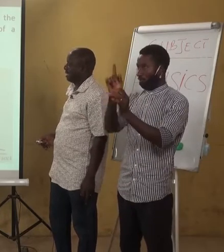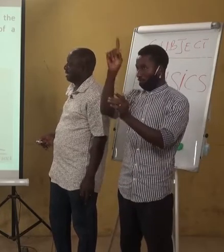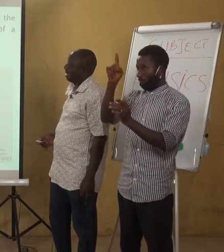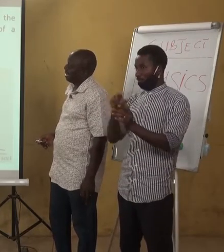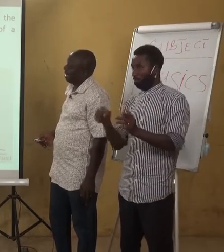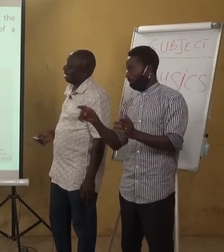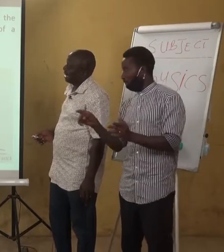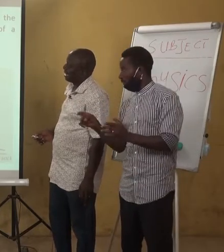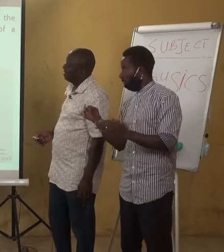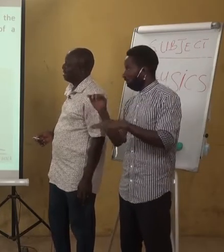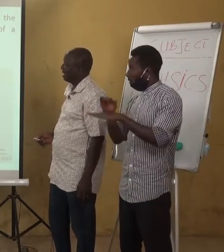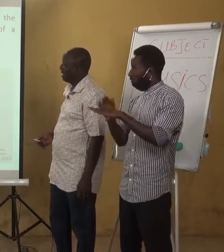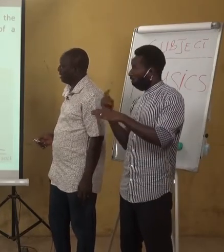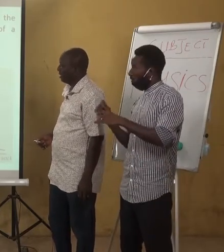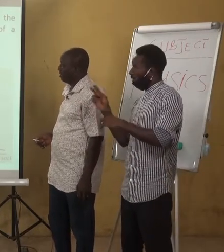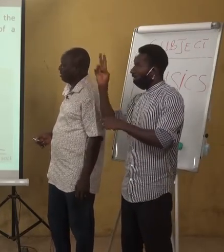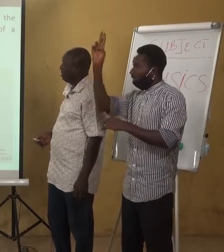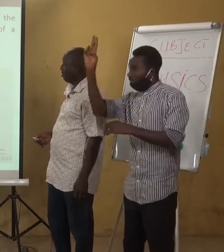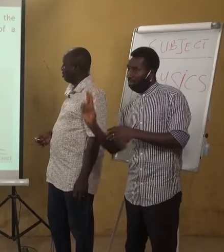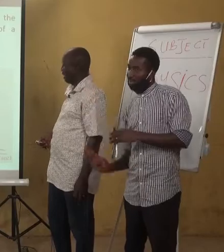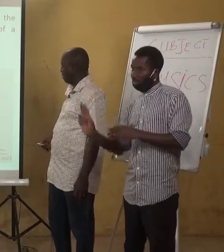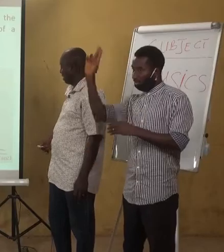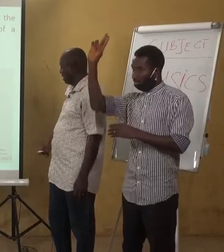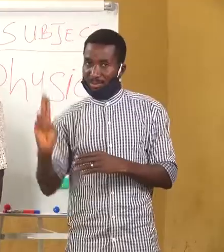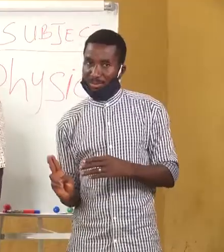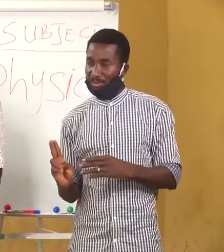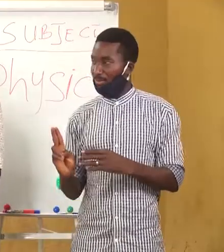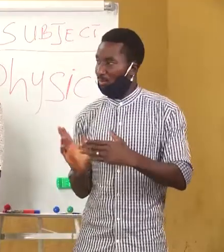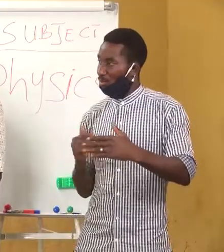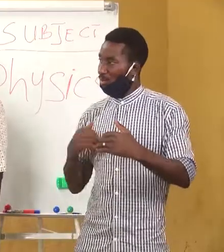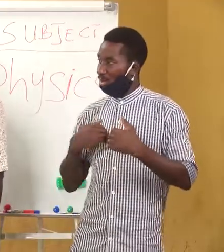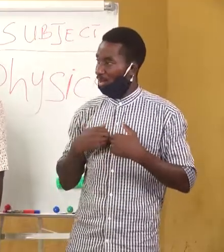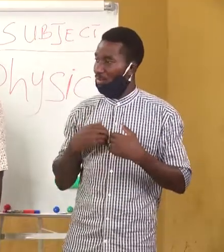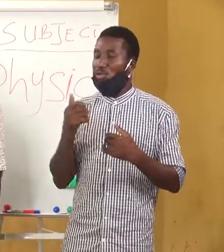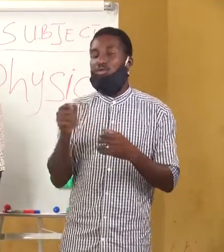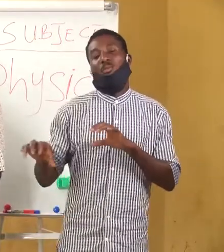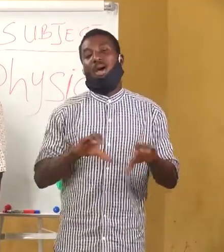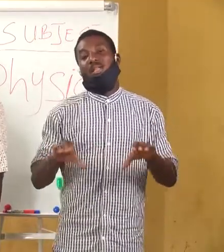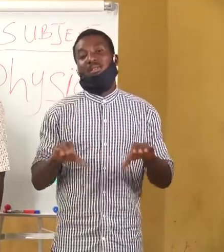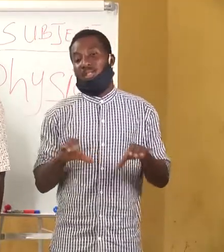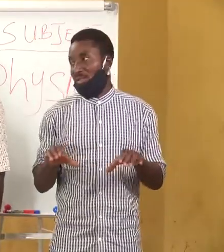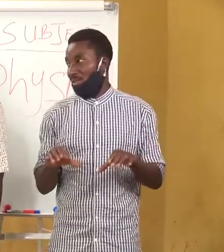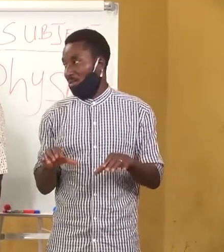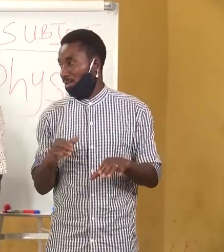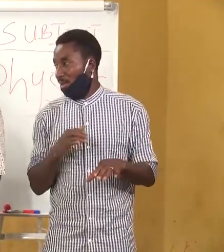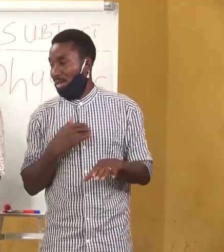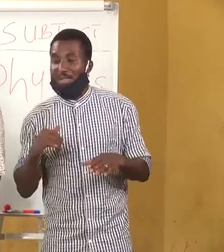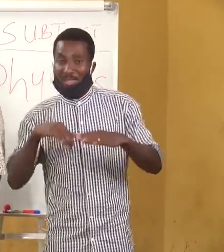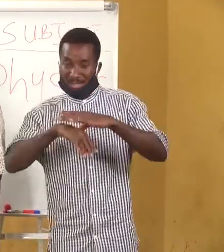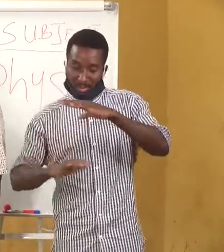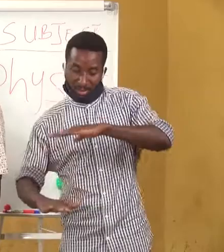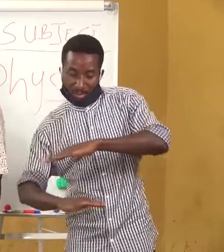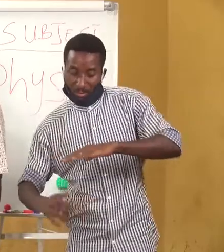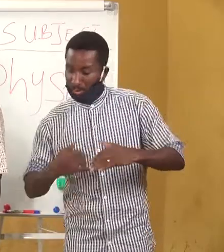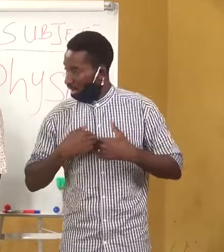axis the activity or count rate, and on our horizontal axis we have time in